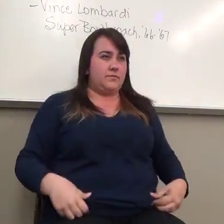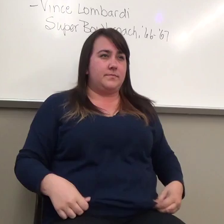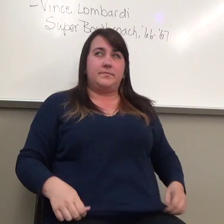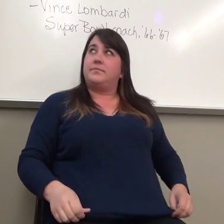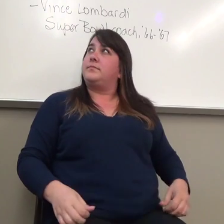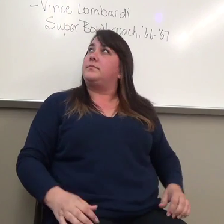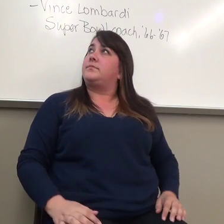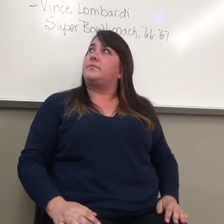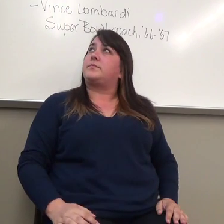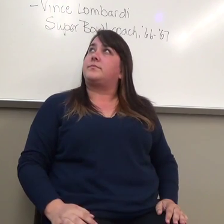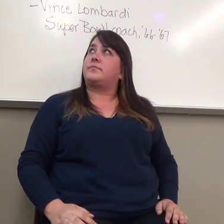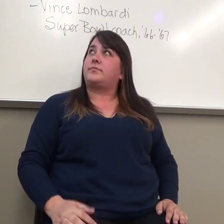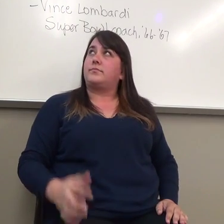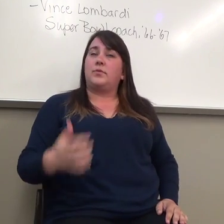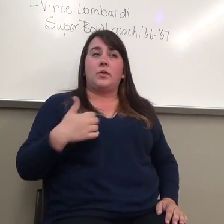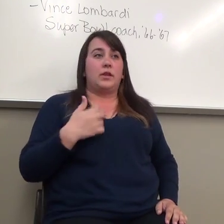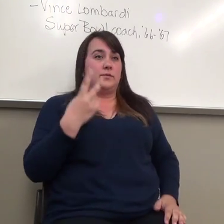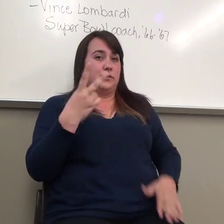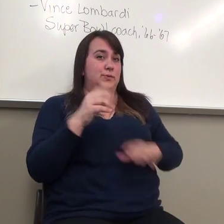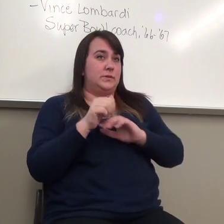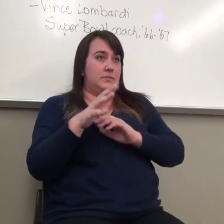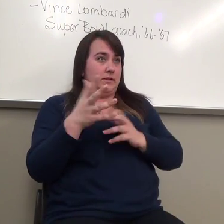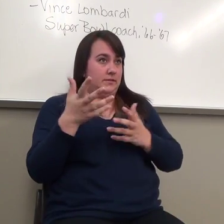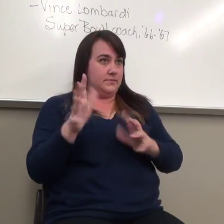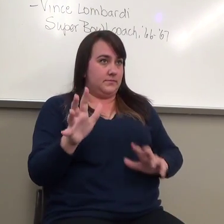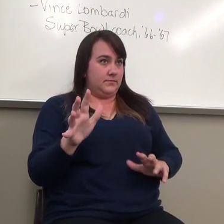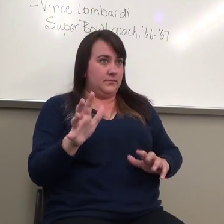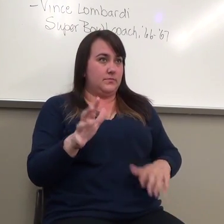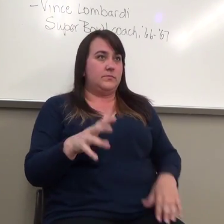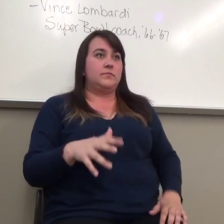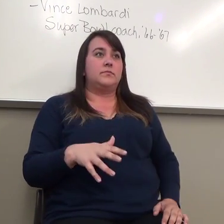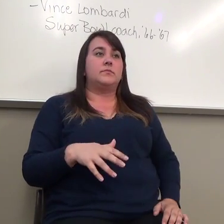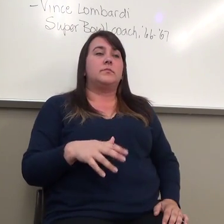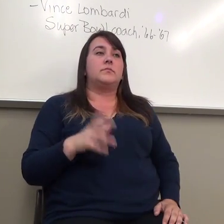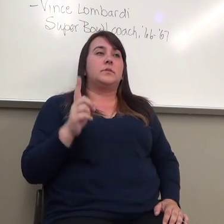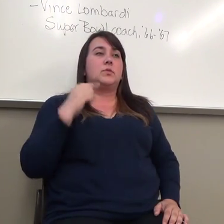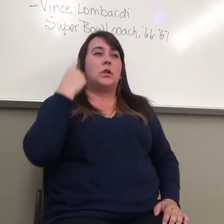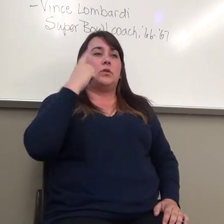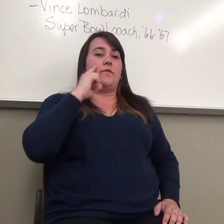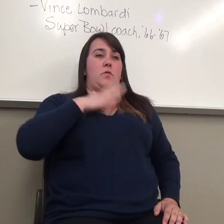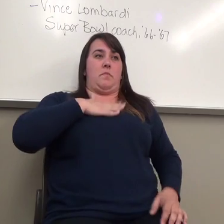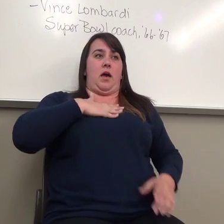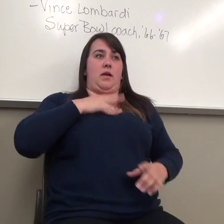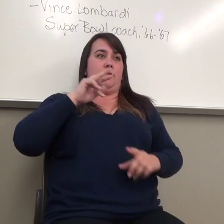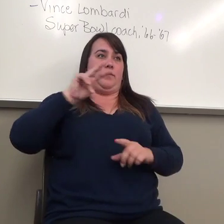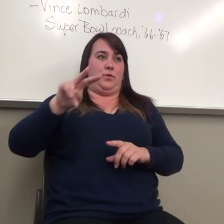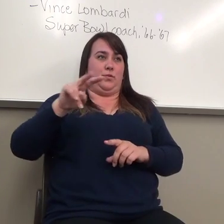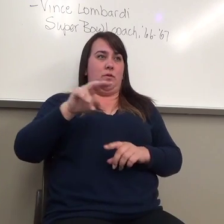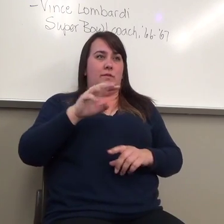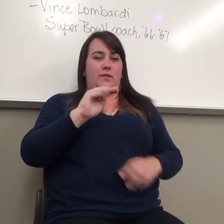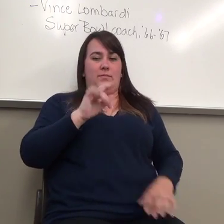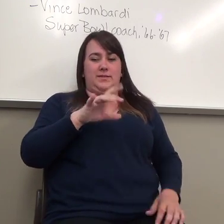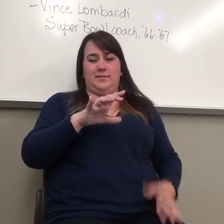So you guys see, so I've got 2 submitted. And here's what it looks like to me on here. Edward didn't come